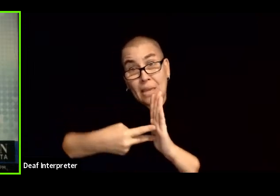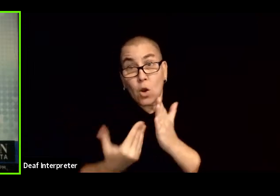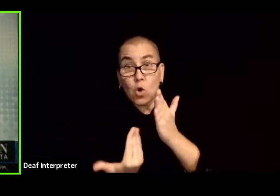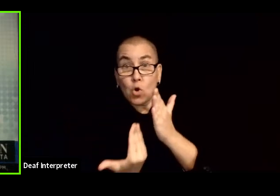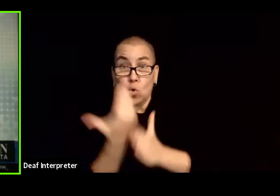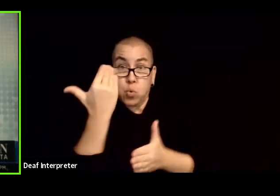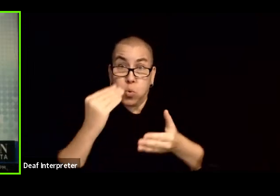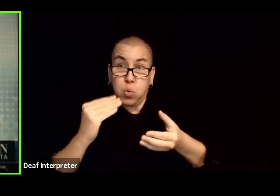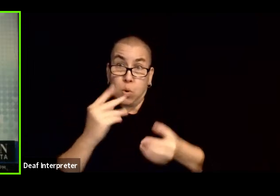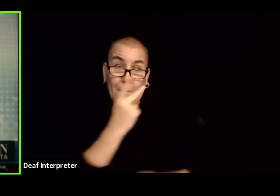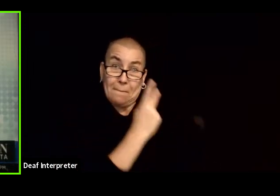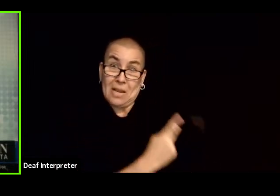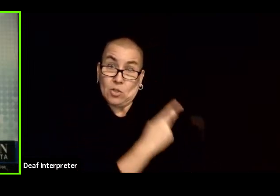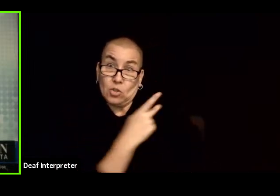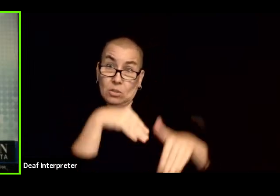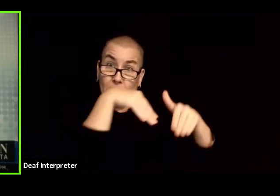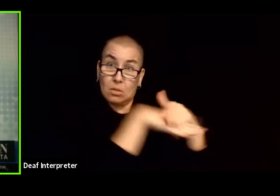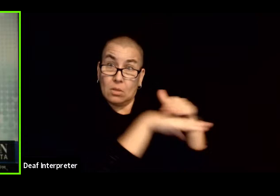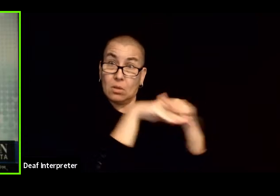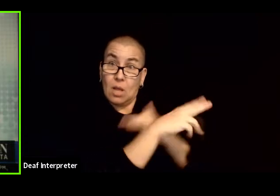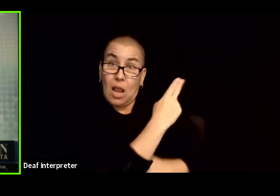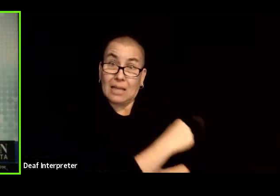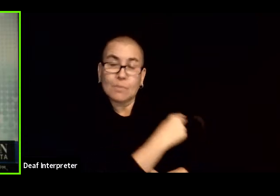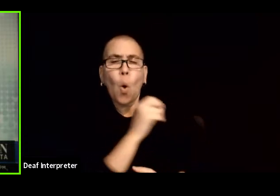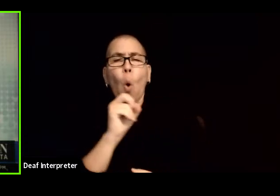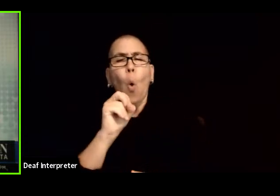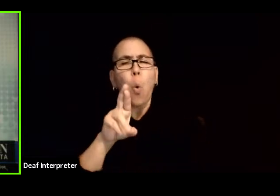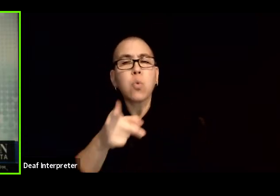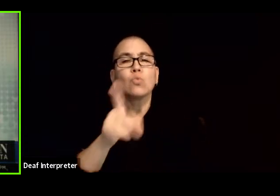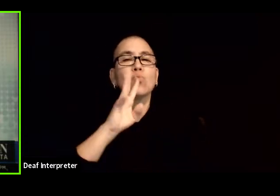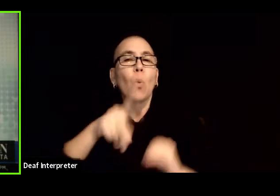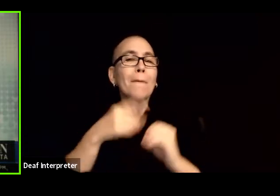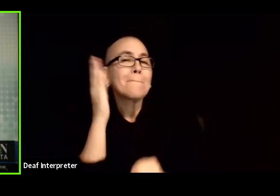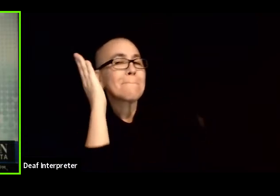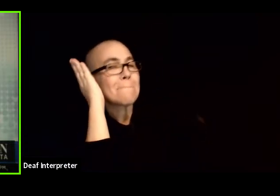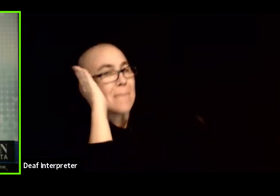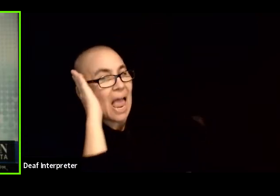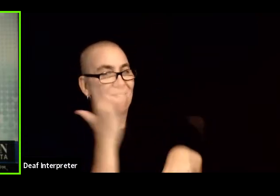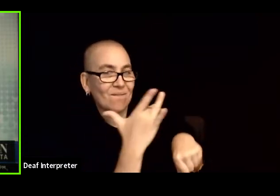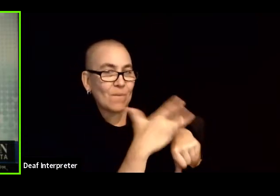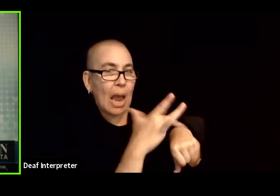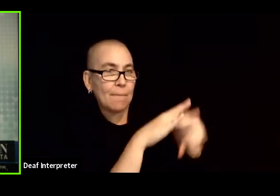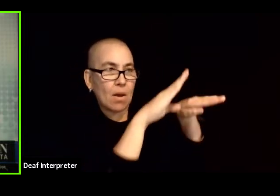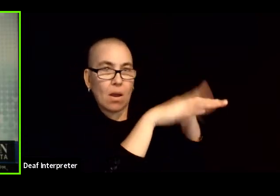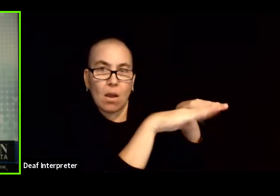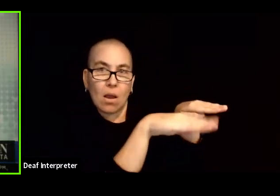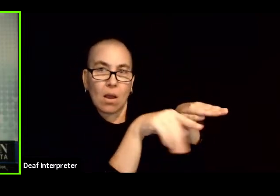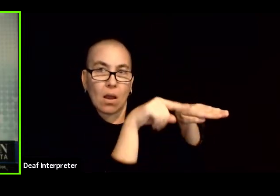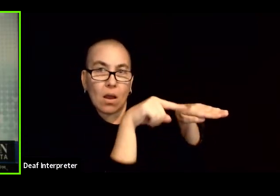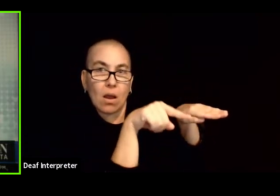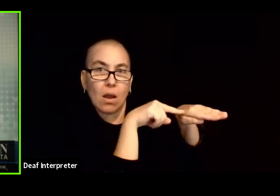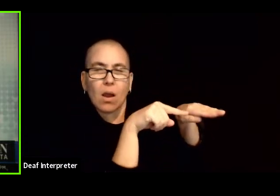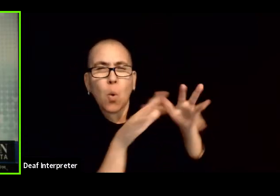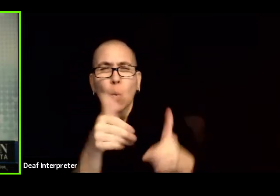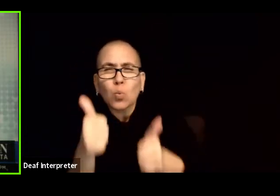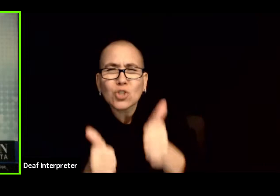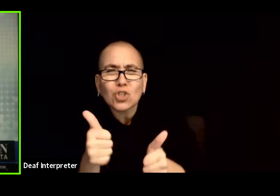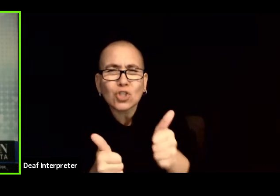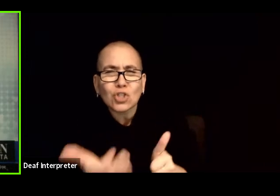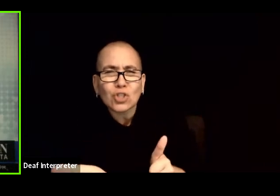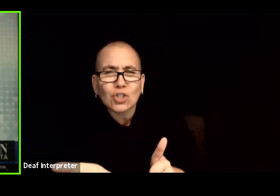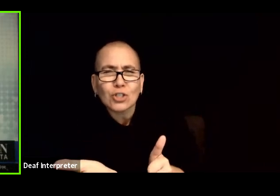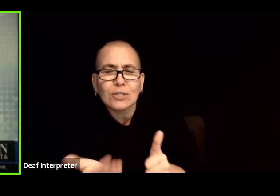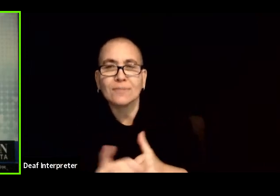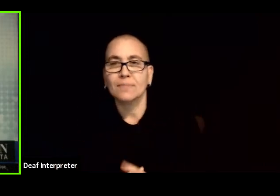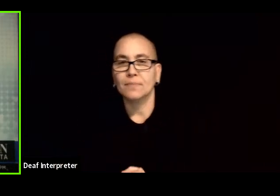capacity? Yeah, the hospital capacity newly reported on the response dashboard page. Yep.